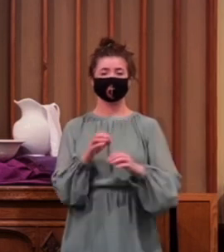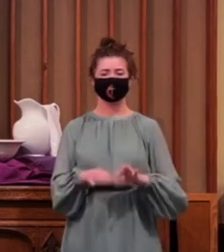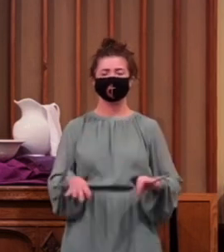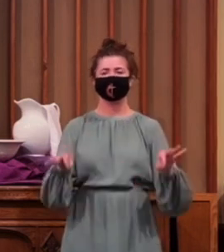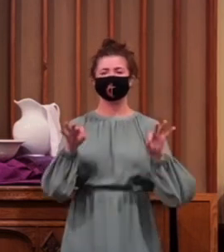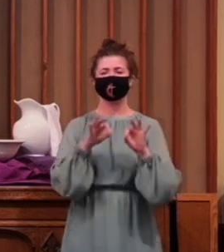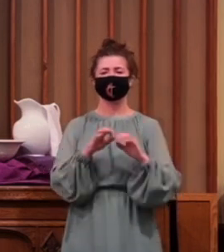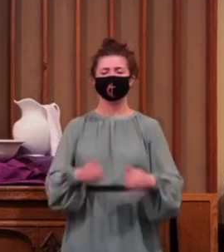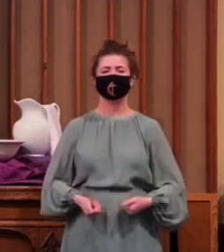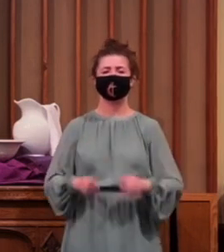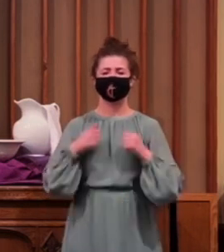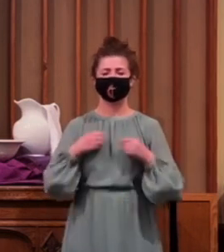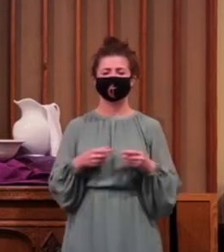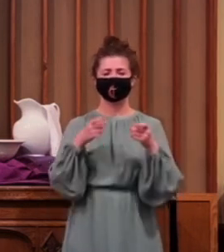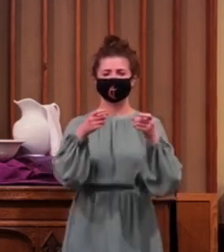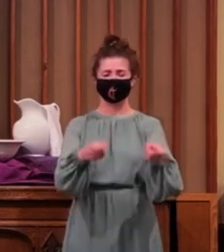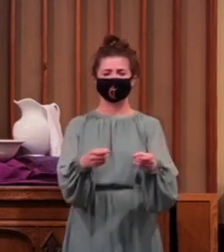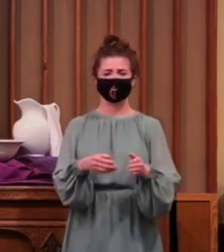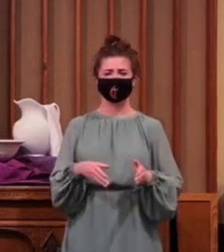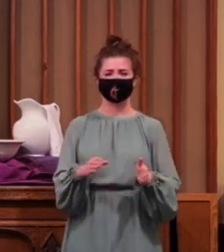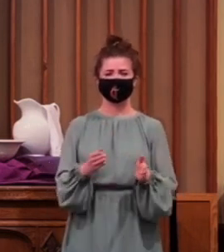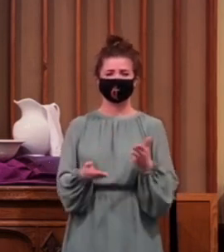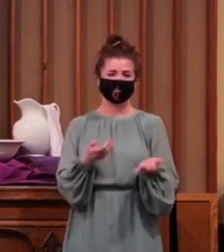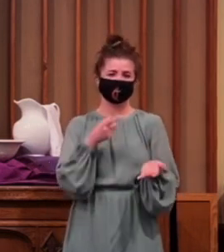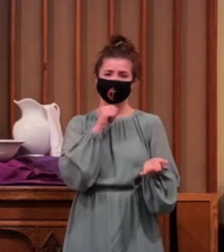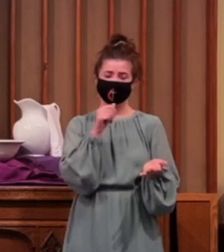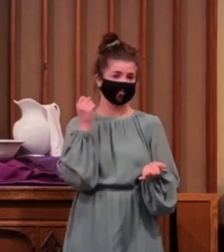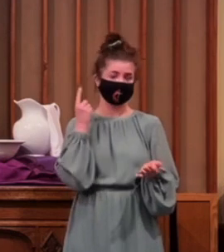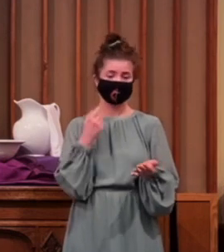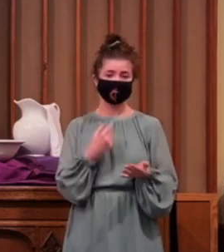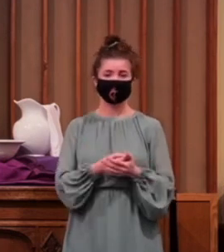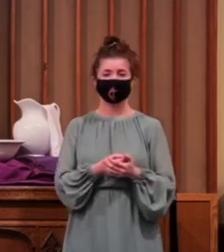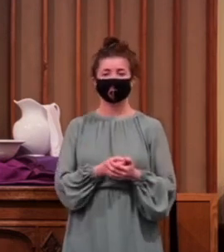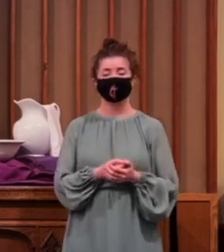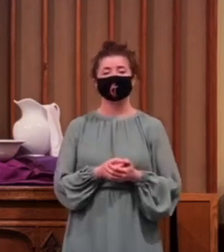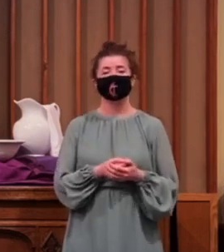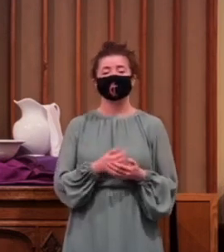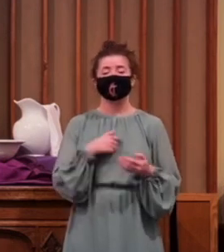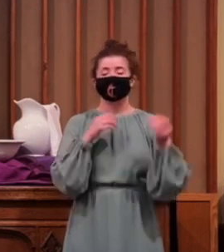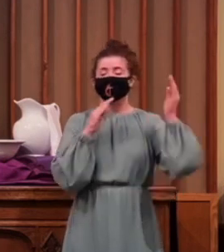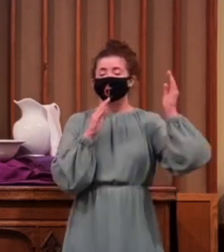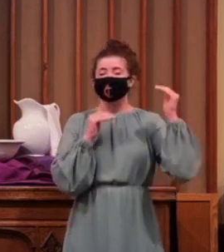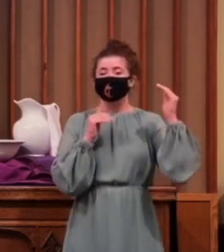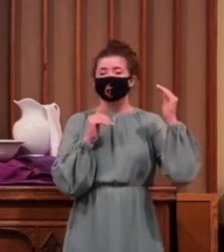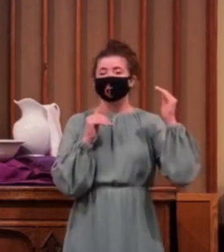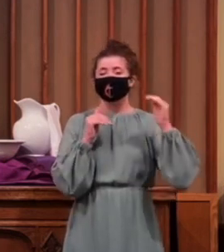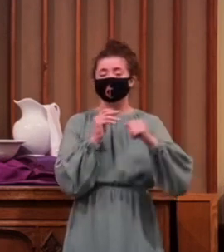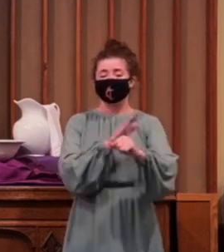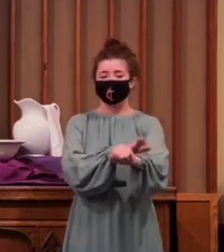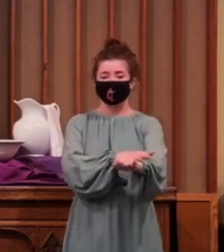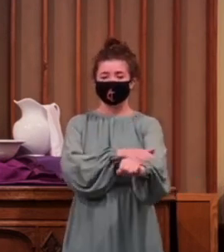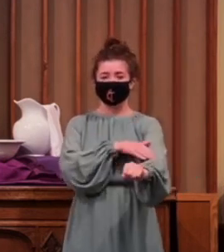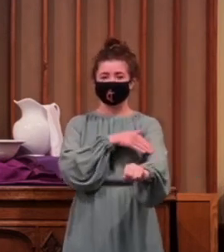life-giving ways. And perhaps you didn't even realize it. And so I hope that as we slowly move into this